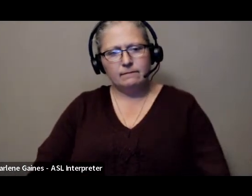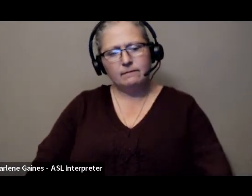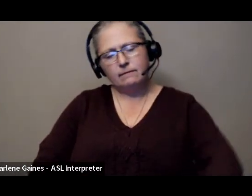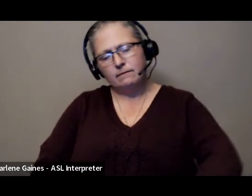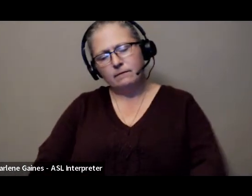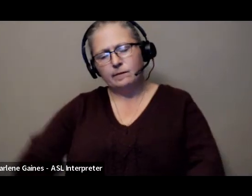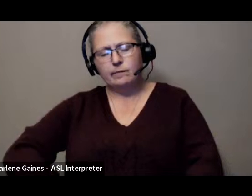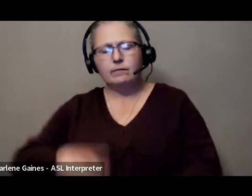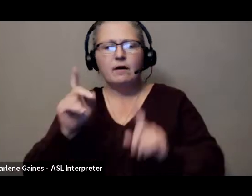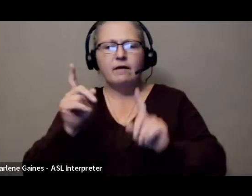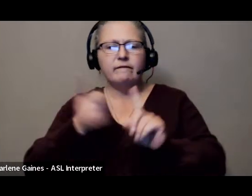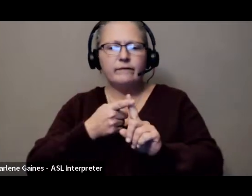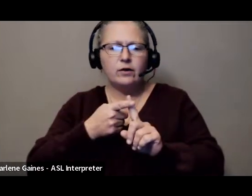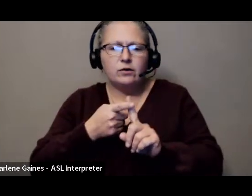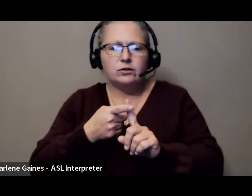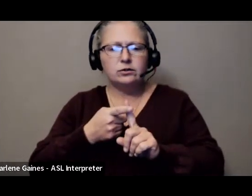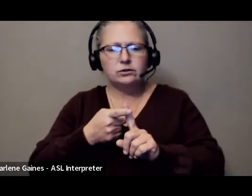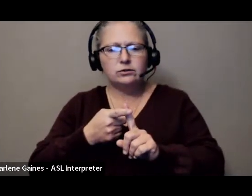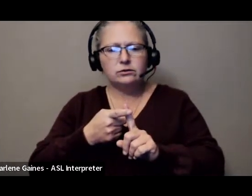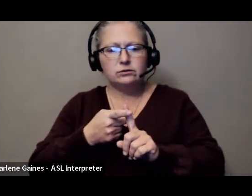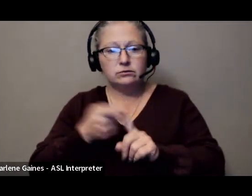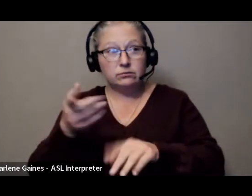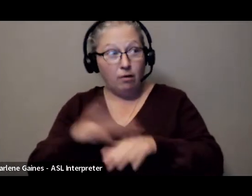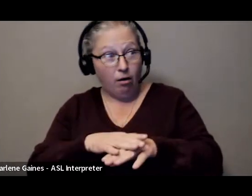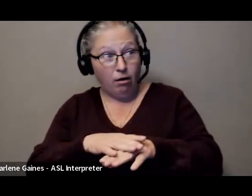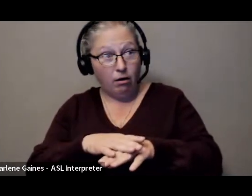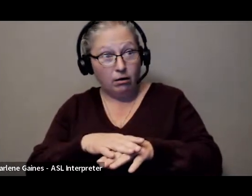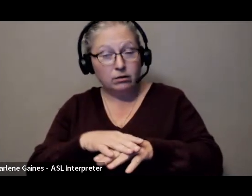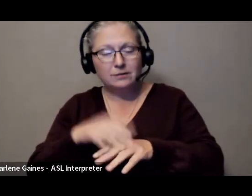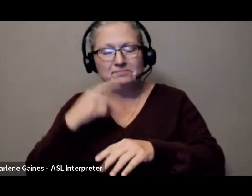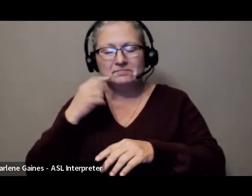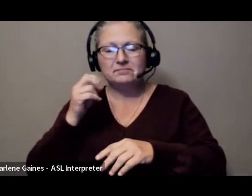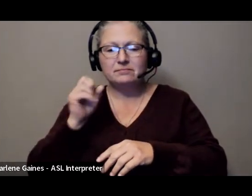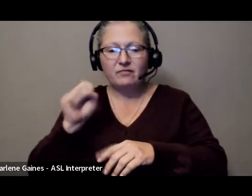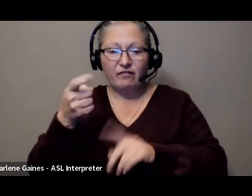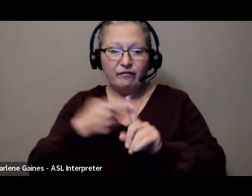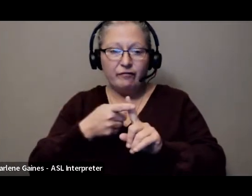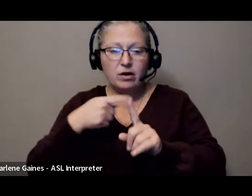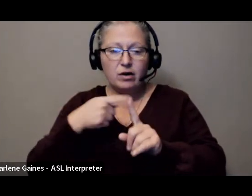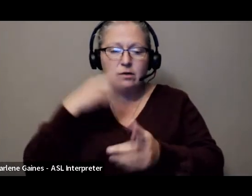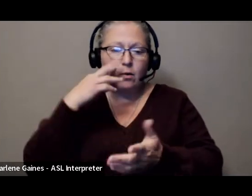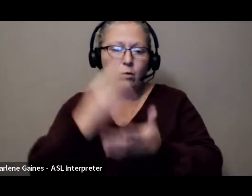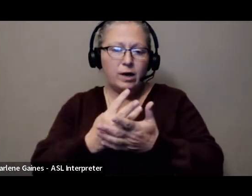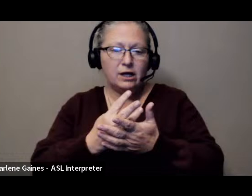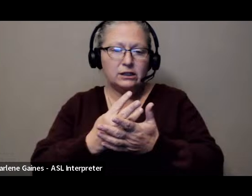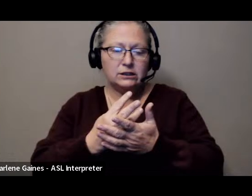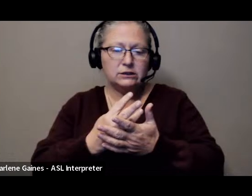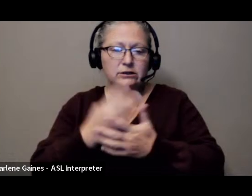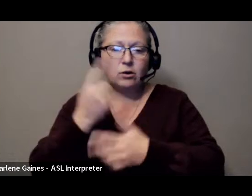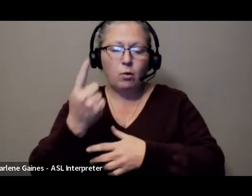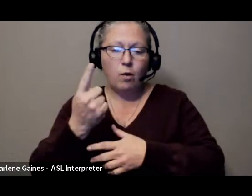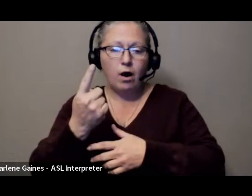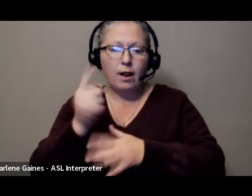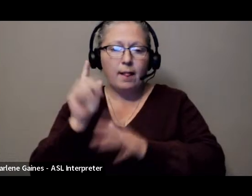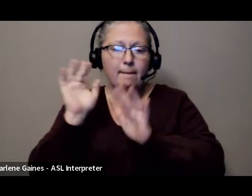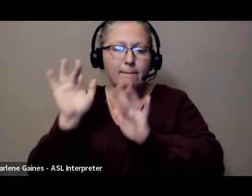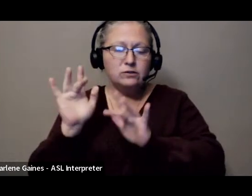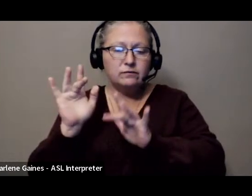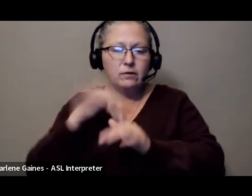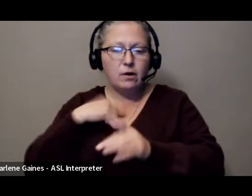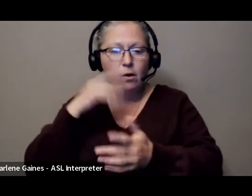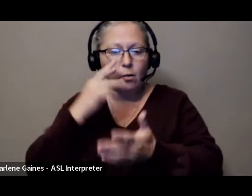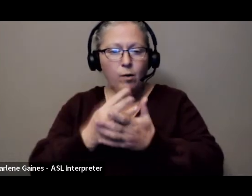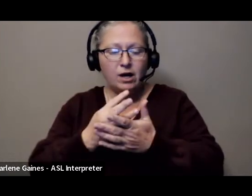First, I bear witness, I don't know, is this on? Okay. First, I bear witness to the one, the most merciful. I bear witness